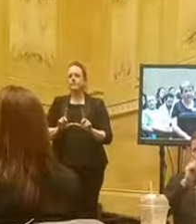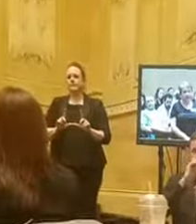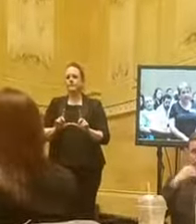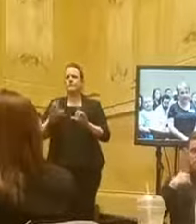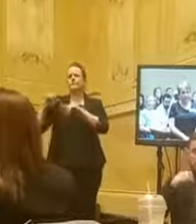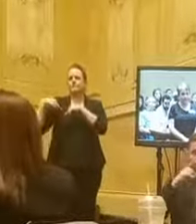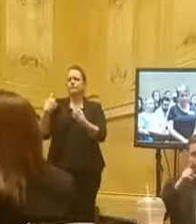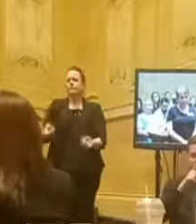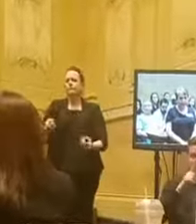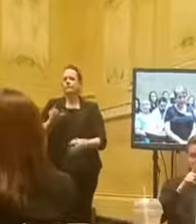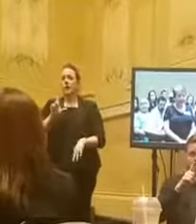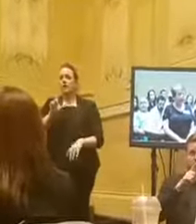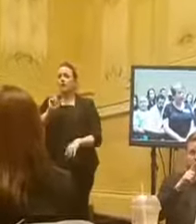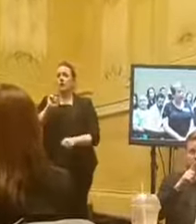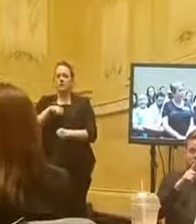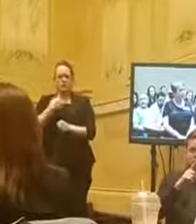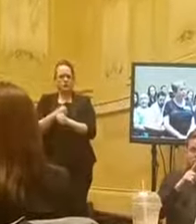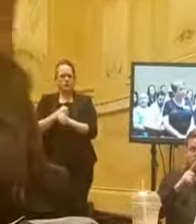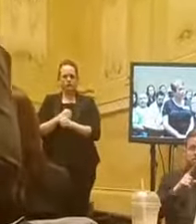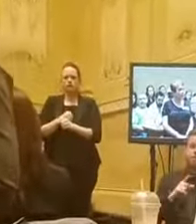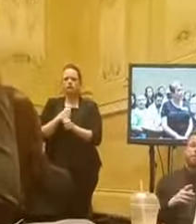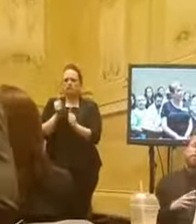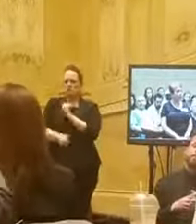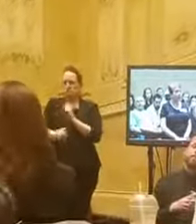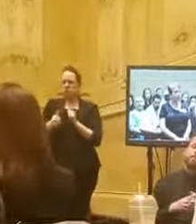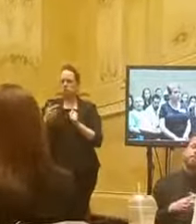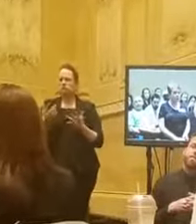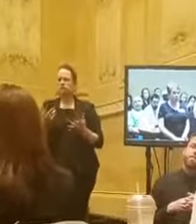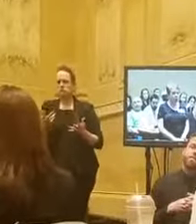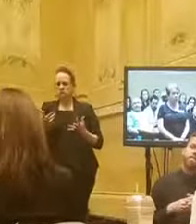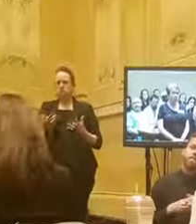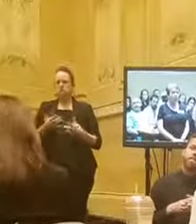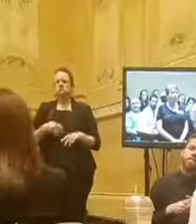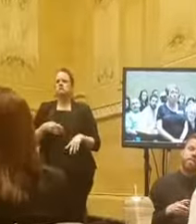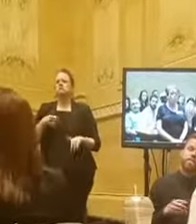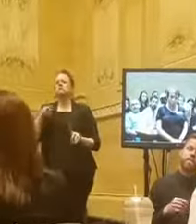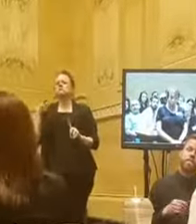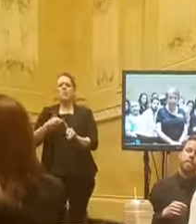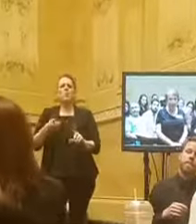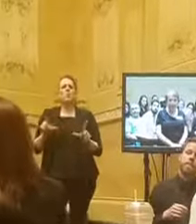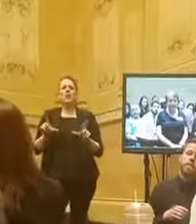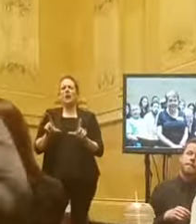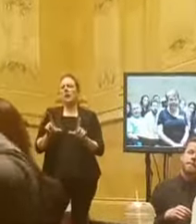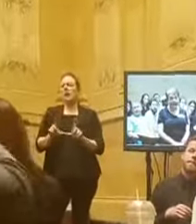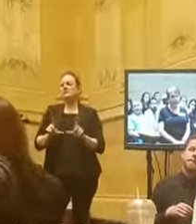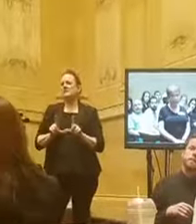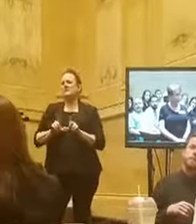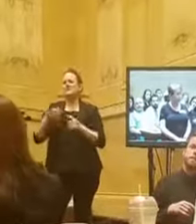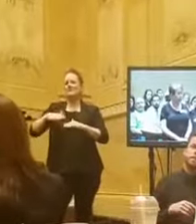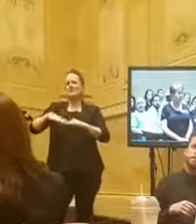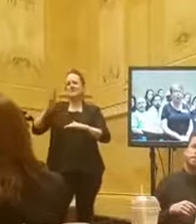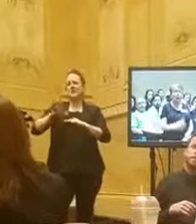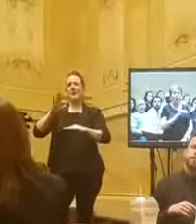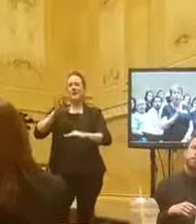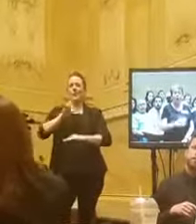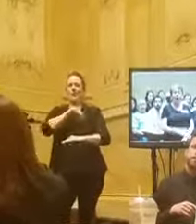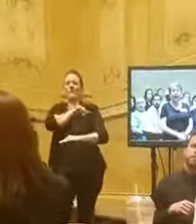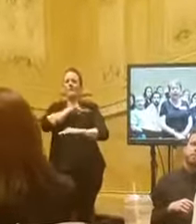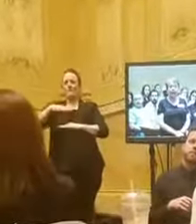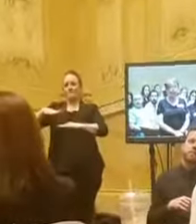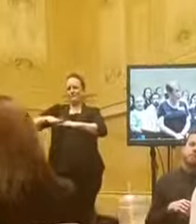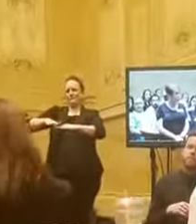To get a licensure passed. The purpose of the licensure is to ensure that we have qualified sign language interpreters. You had